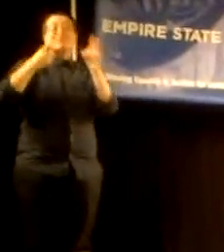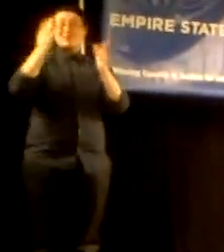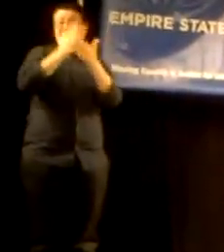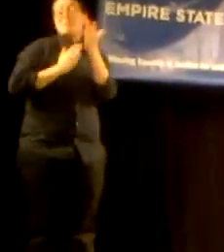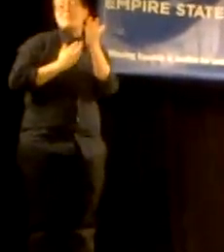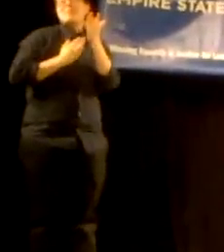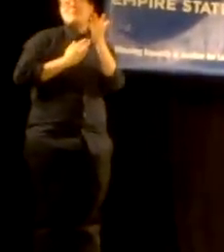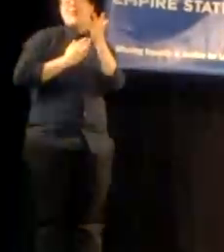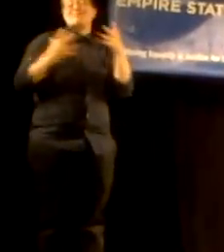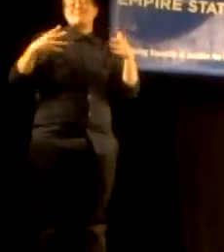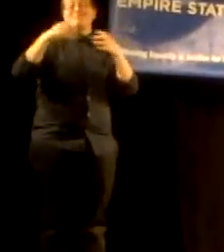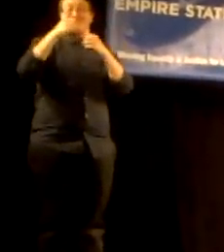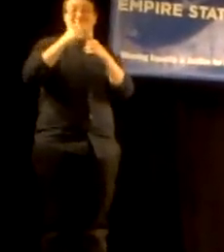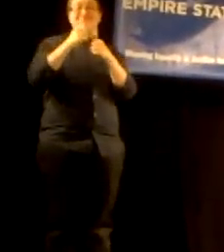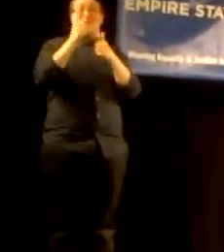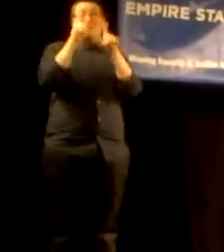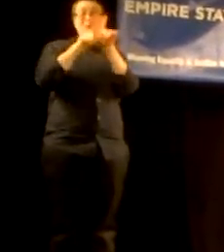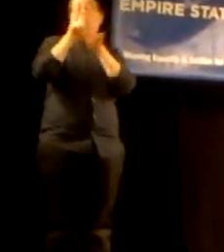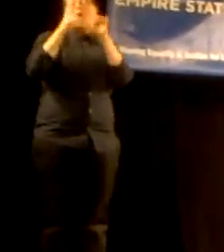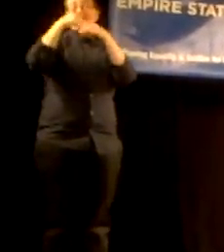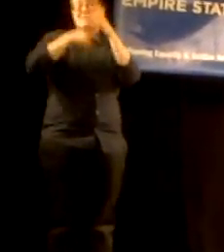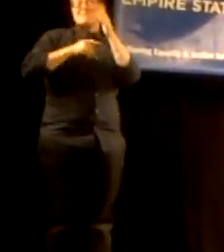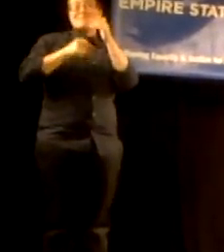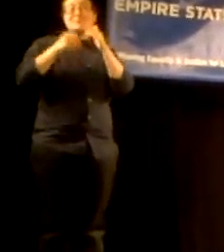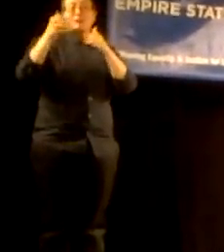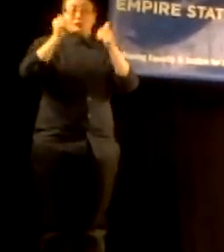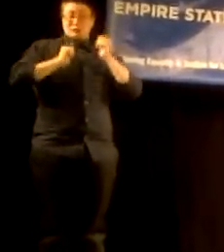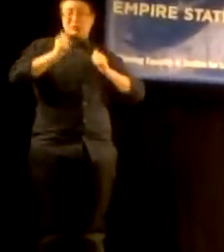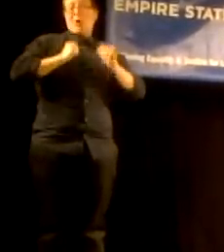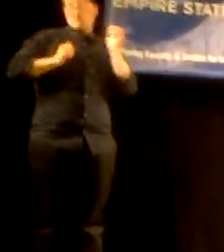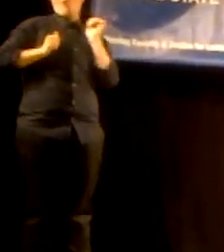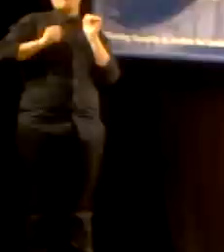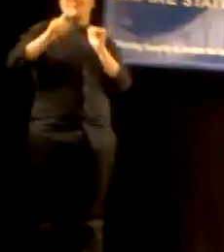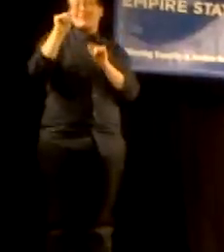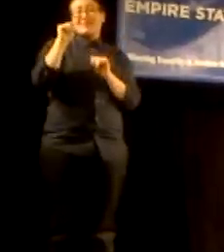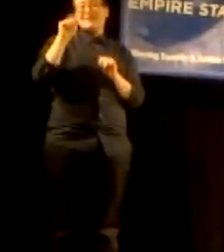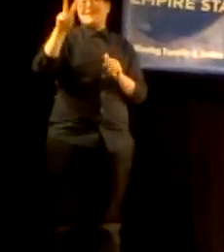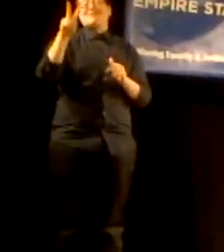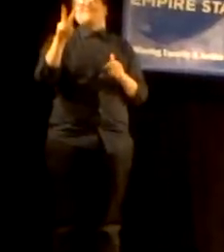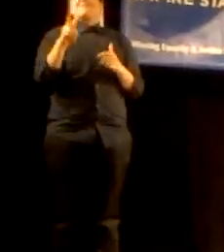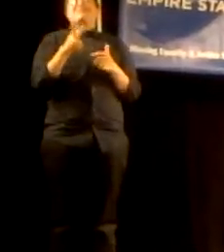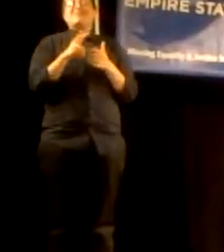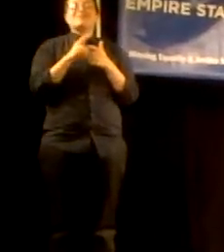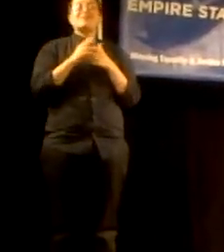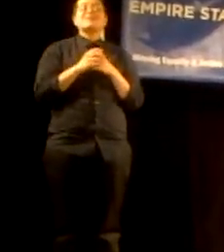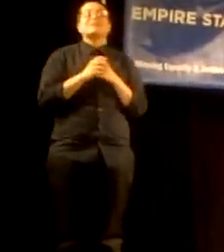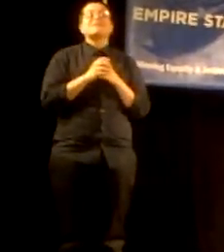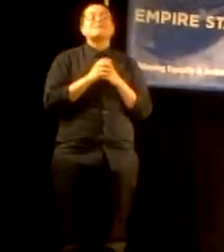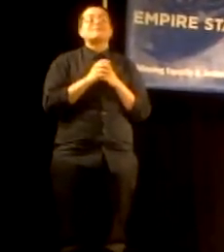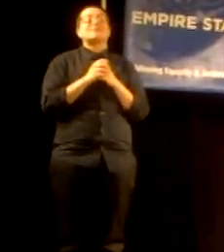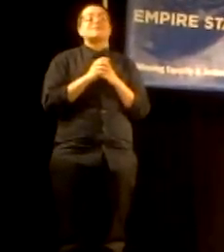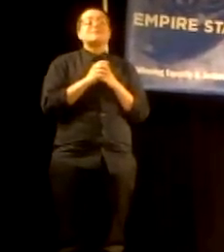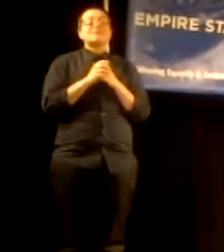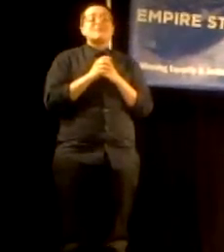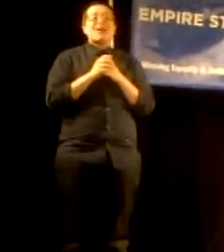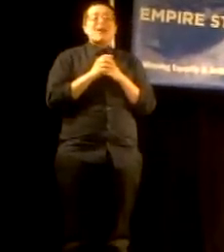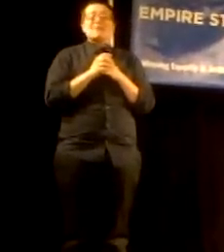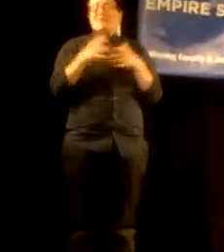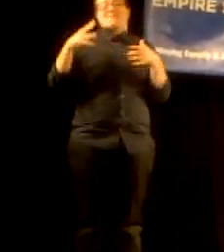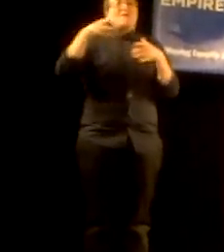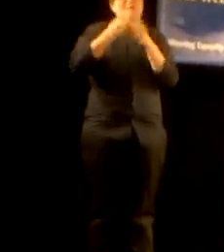VH1. I've acted in television shows on NBC and HBO. I've gone to act in independent films, one of which